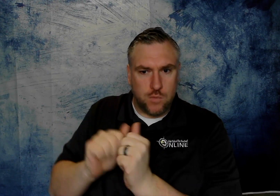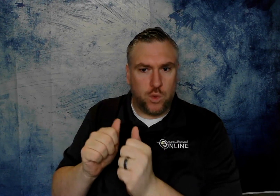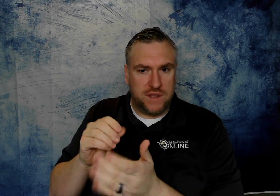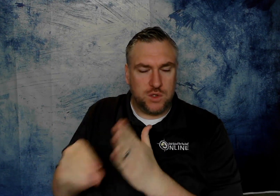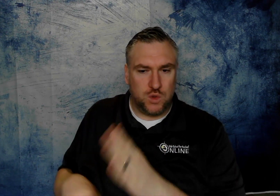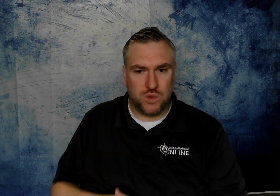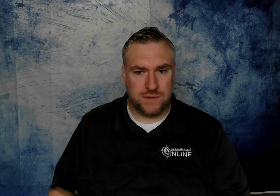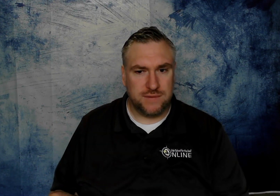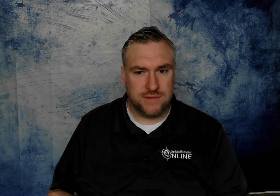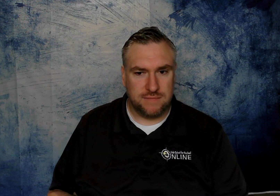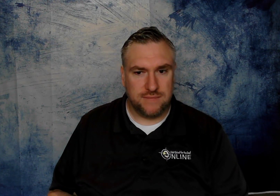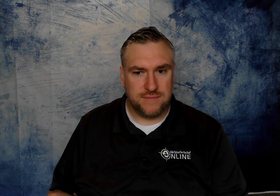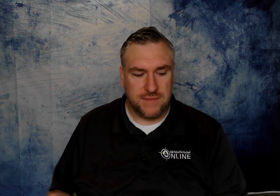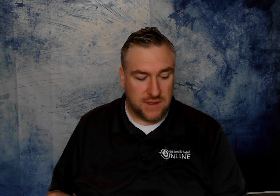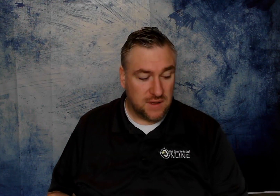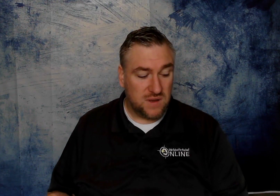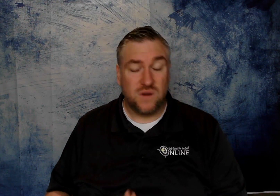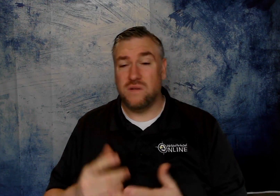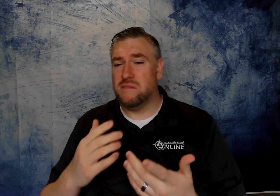instructions, they can check in with their student.